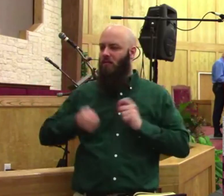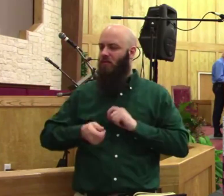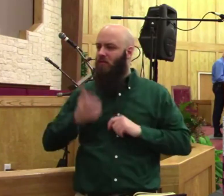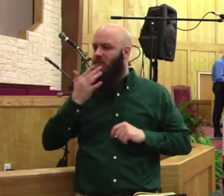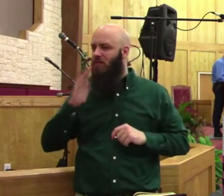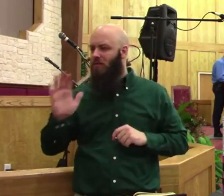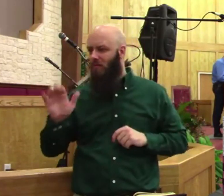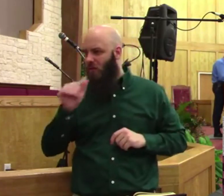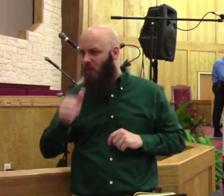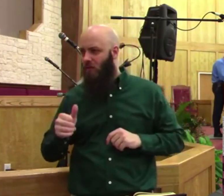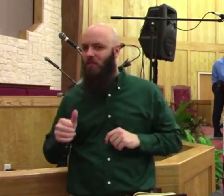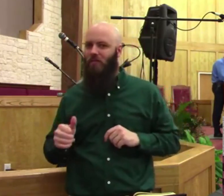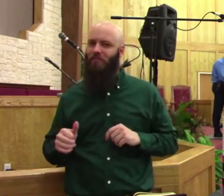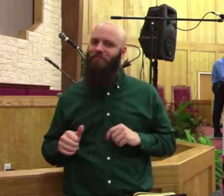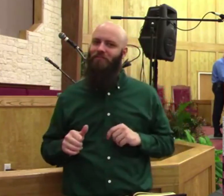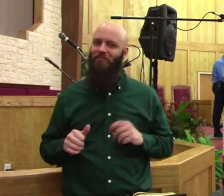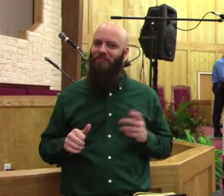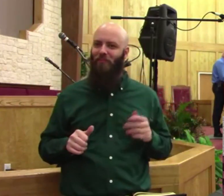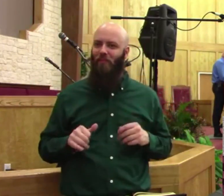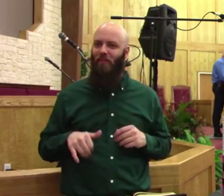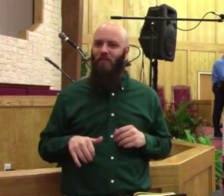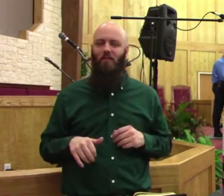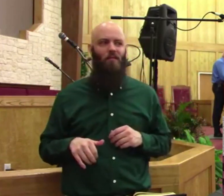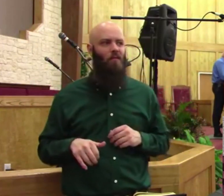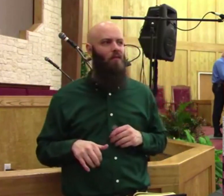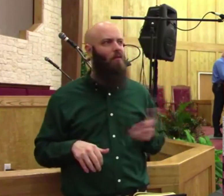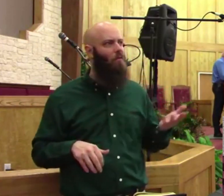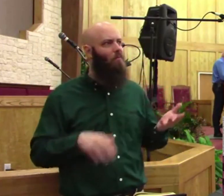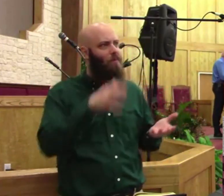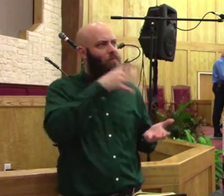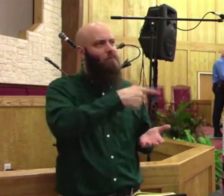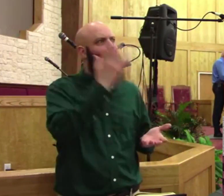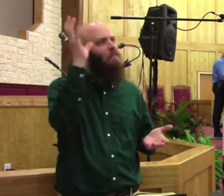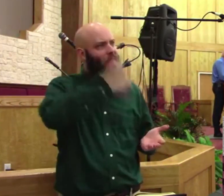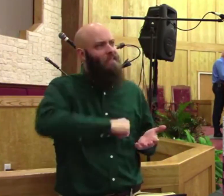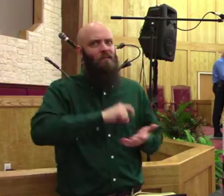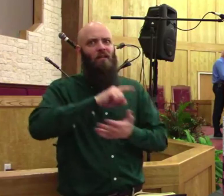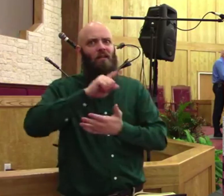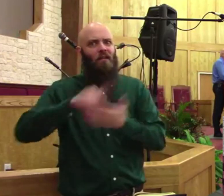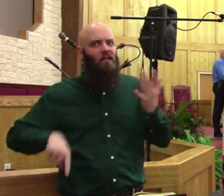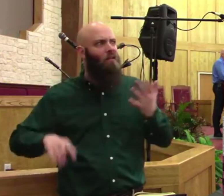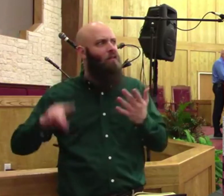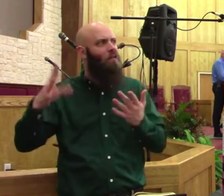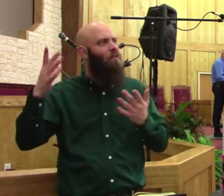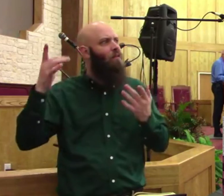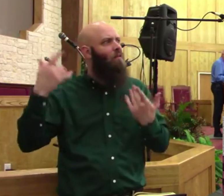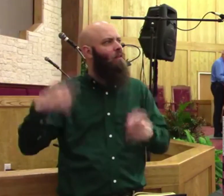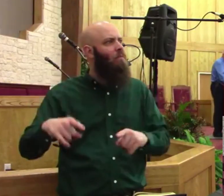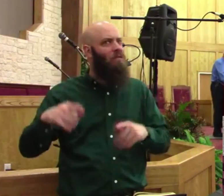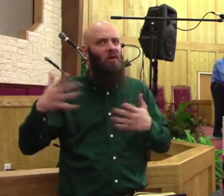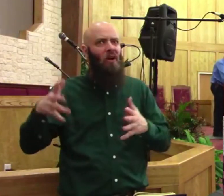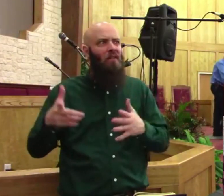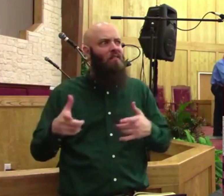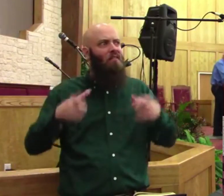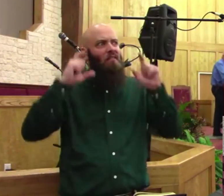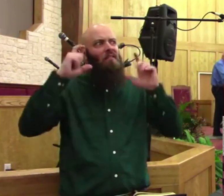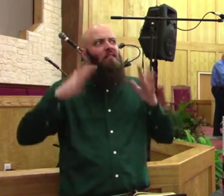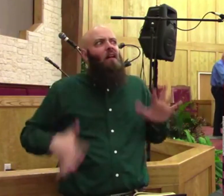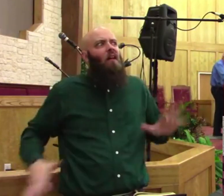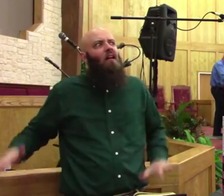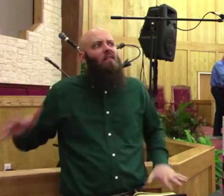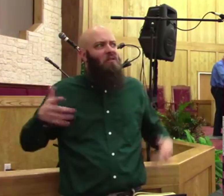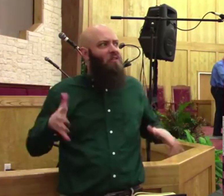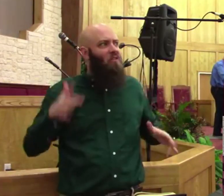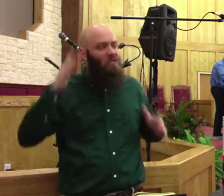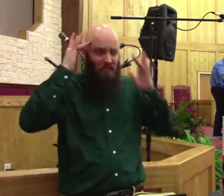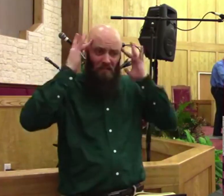that conversation going on. Well, Mom, you're a little late to the party. It's too late. It's already changed. And my thoughts